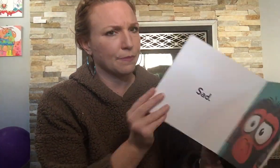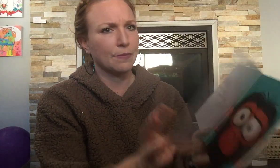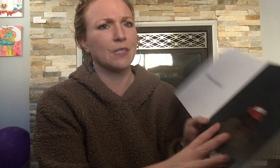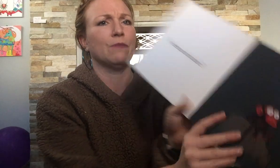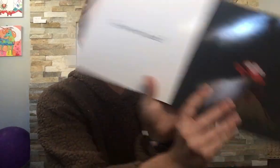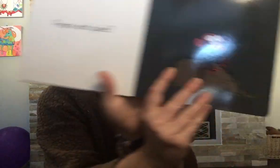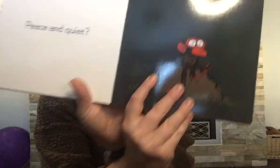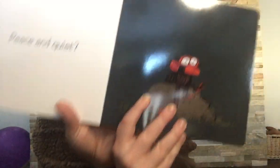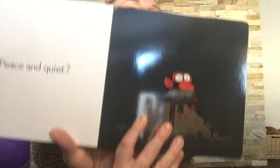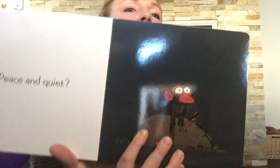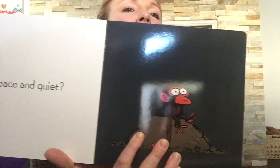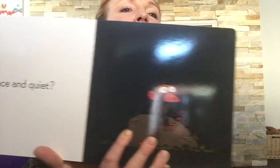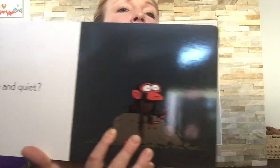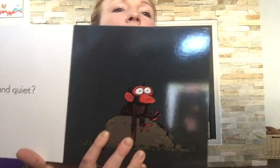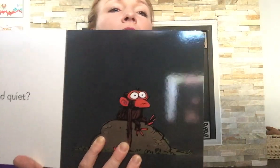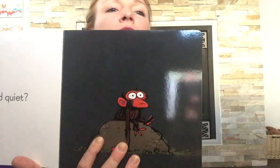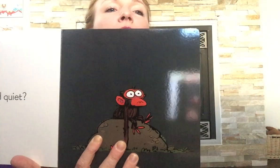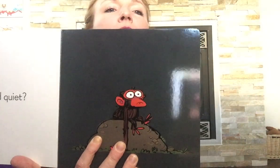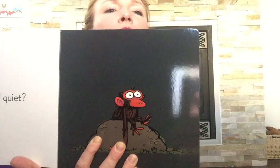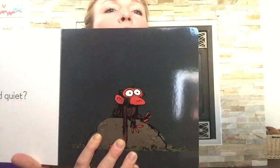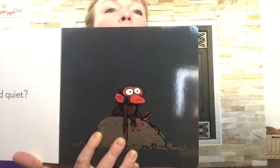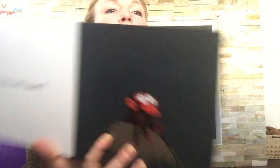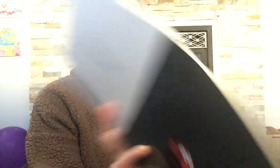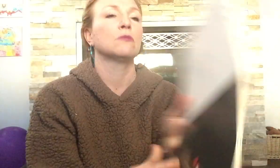Quiet? Doesn't really look like it.